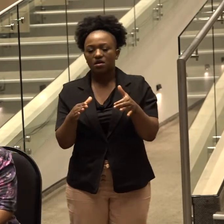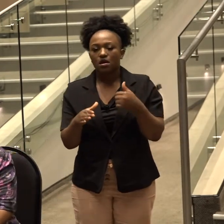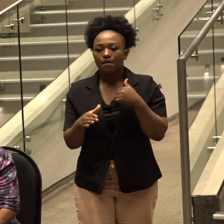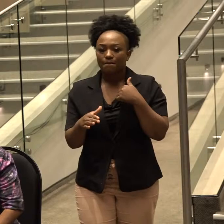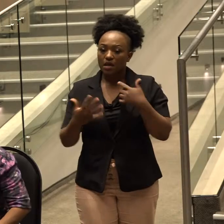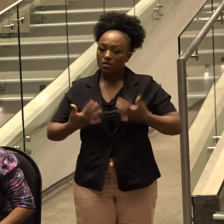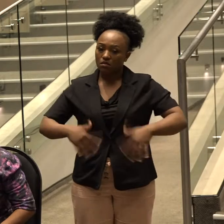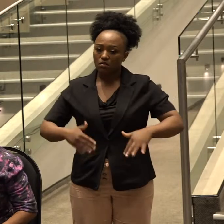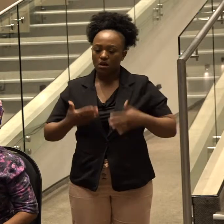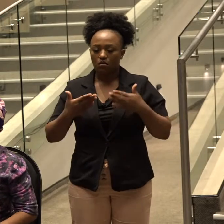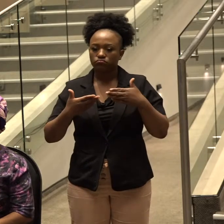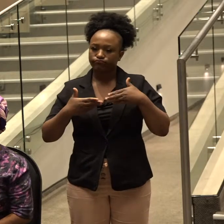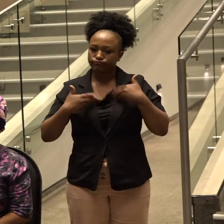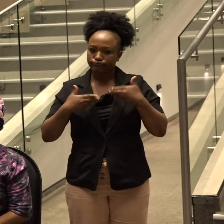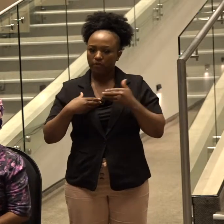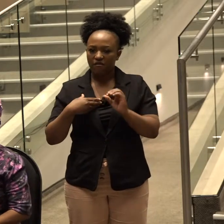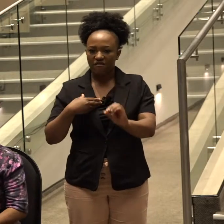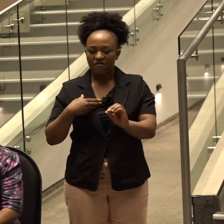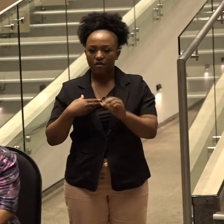foreign